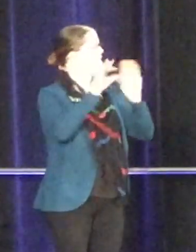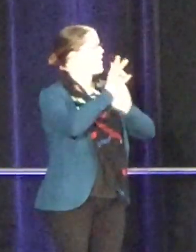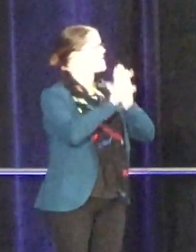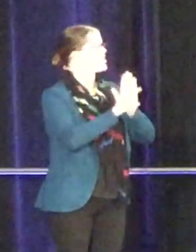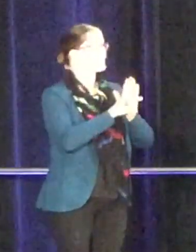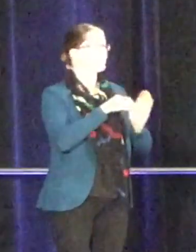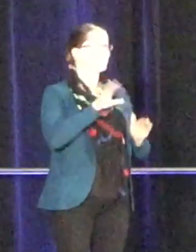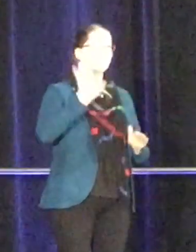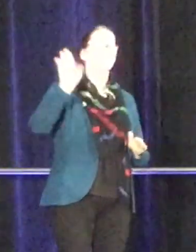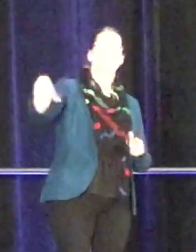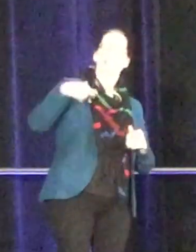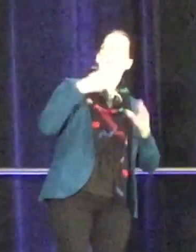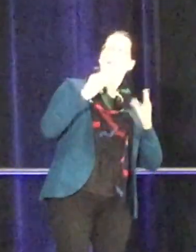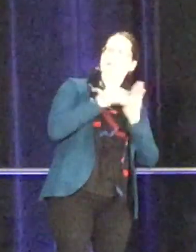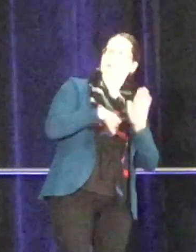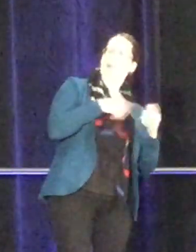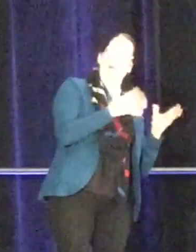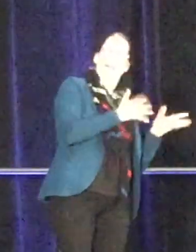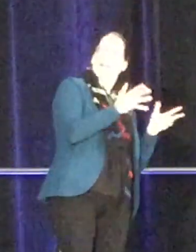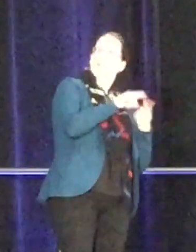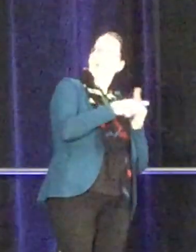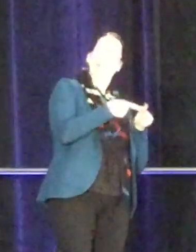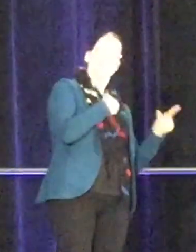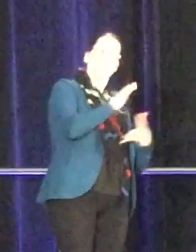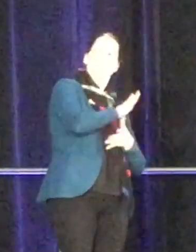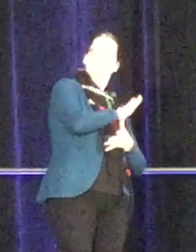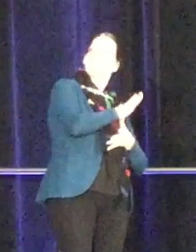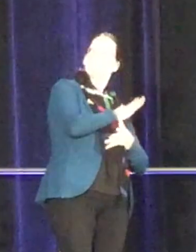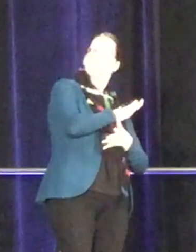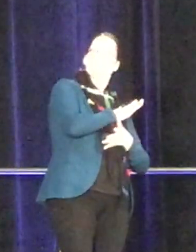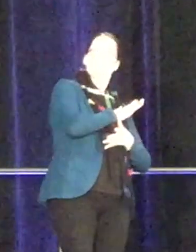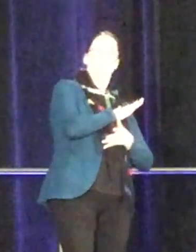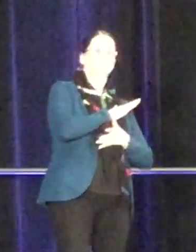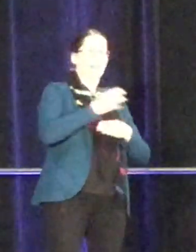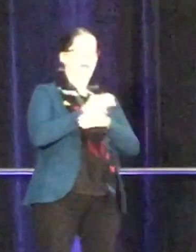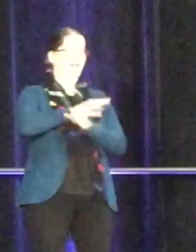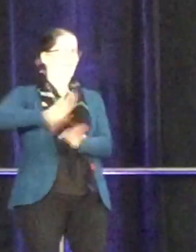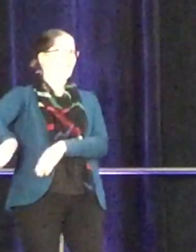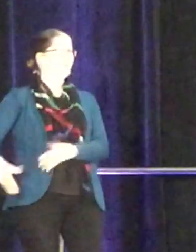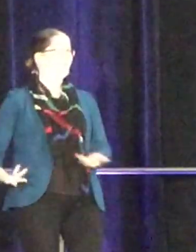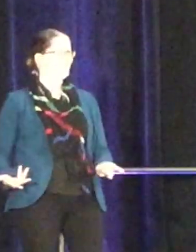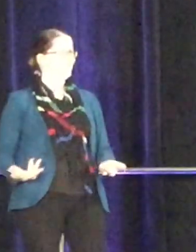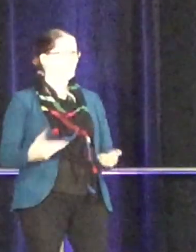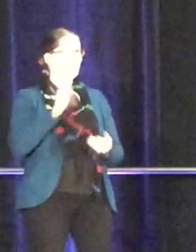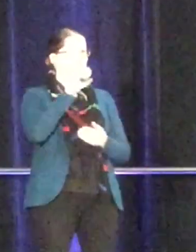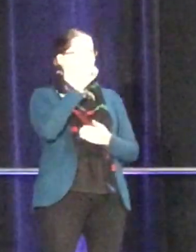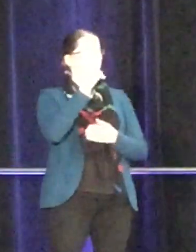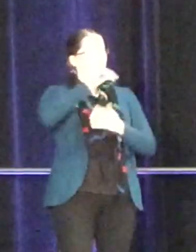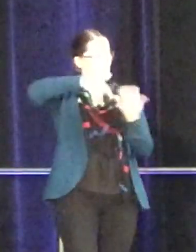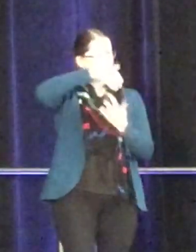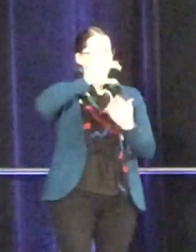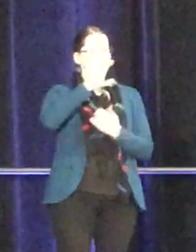I'm more excited because I get to talk with my friend. This is sociocentrism. And the sociocentrism comes out